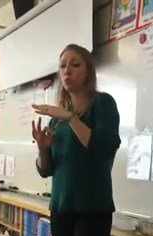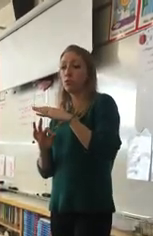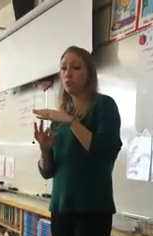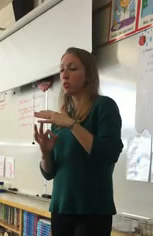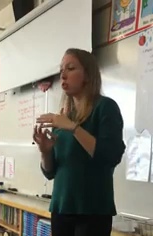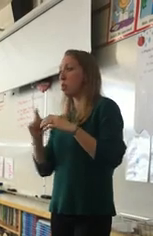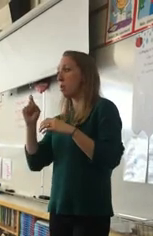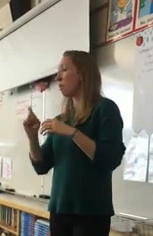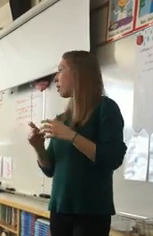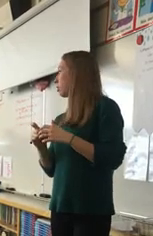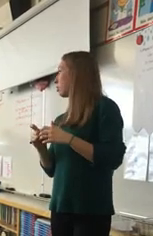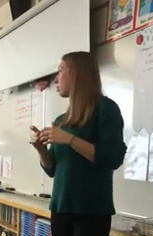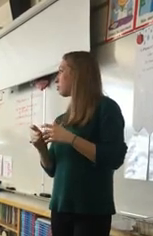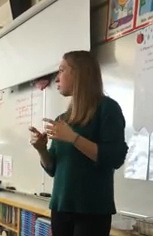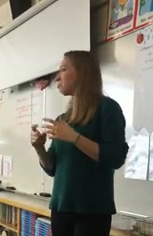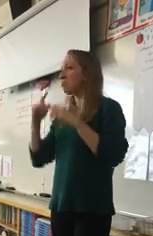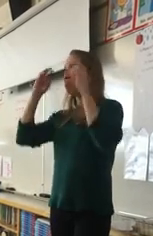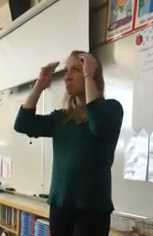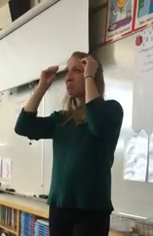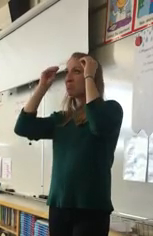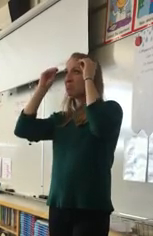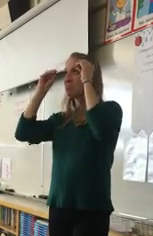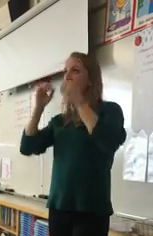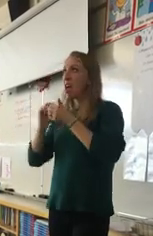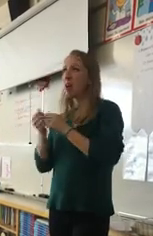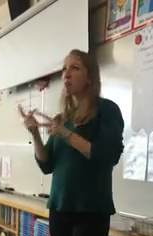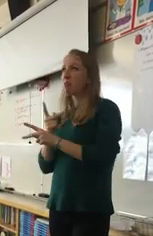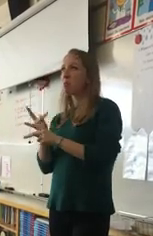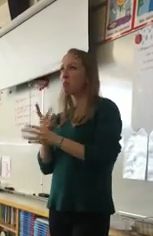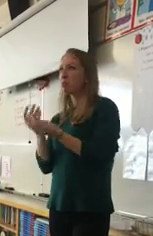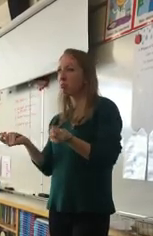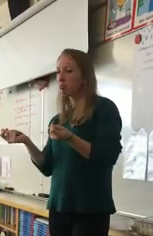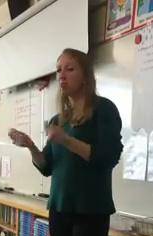able to kind of logically think your way through it. Okay. So for example,